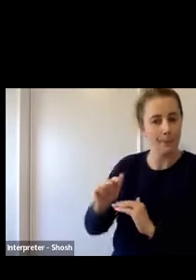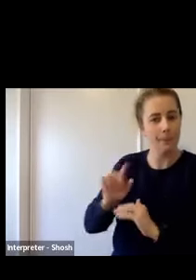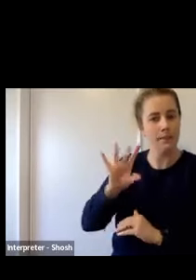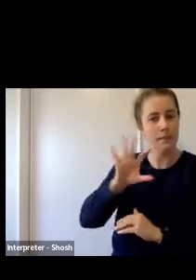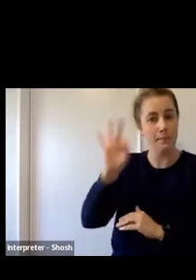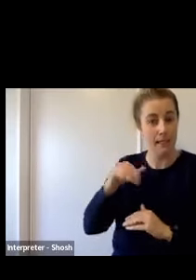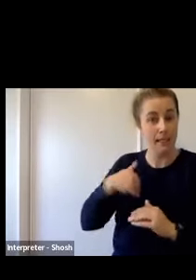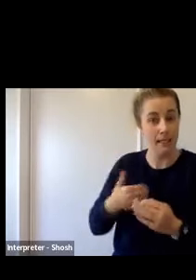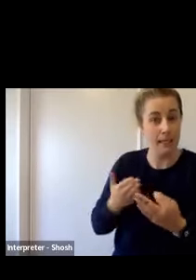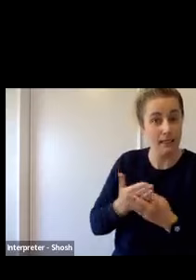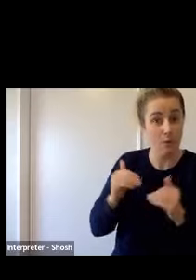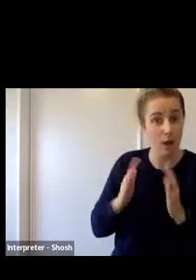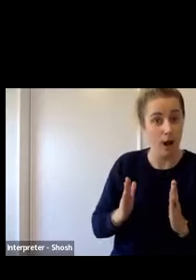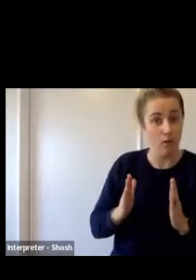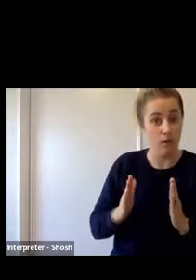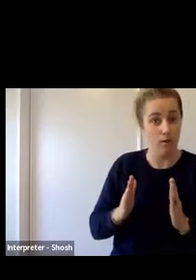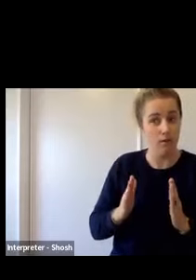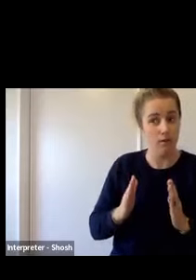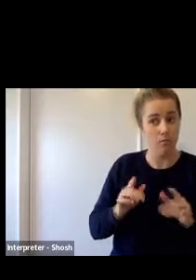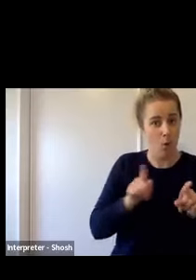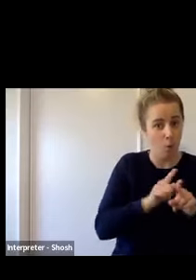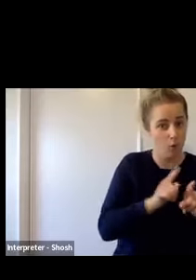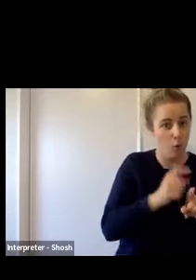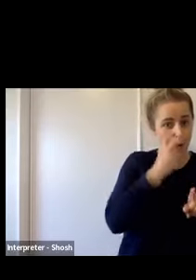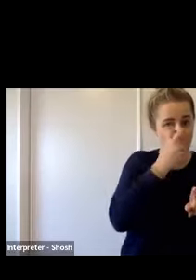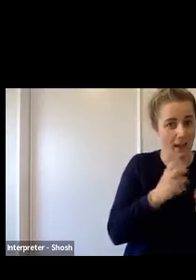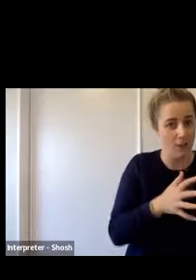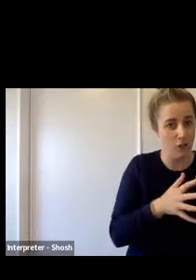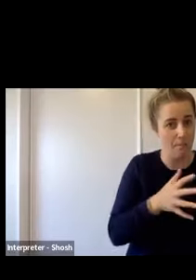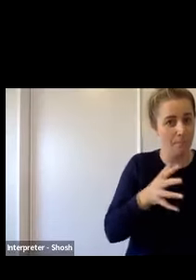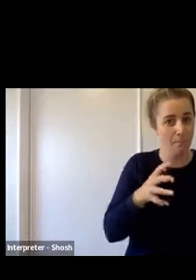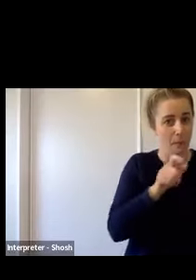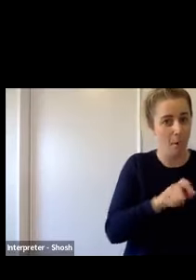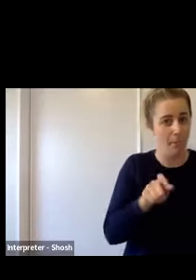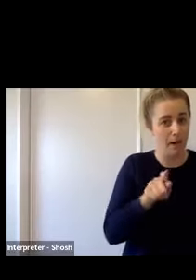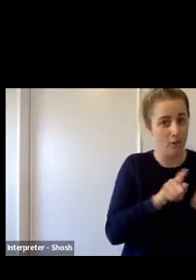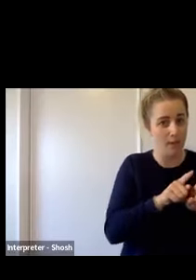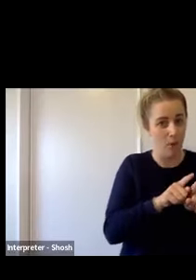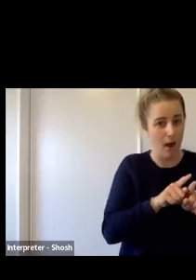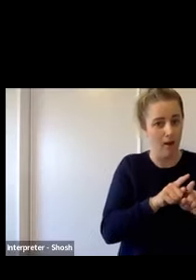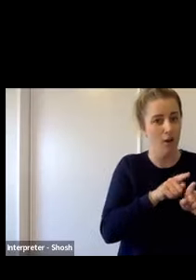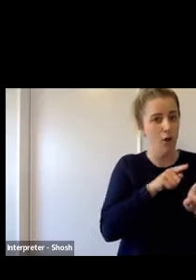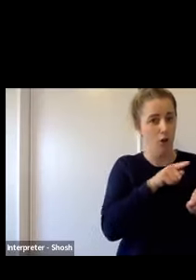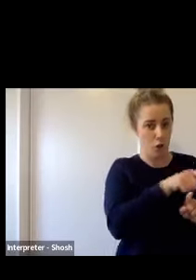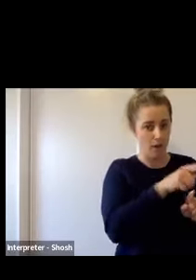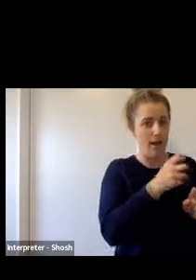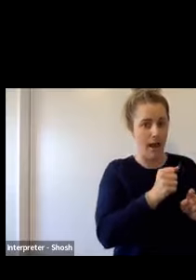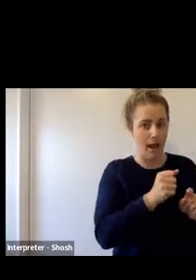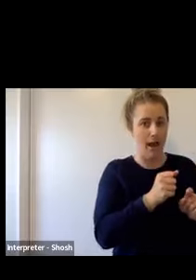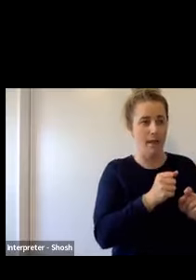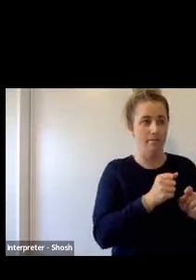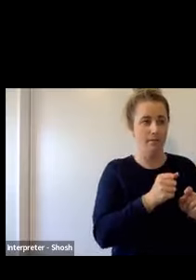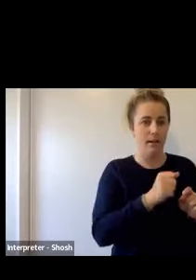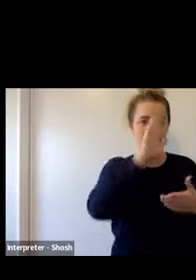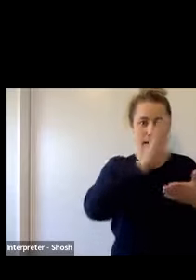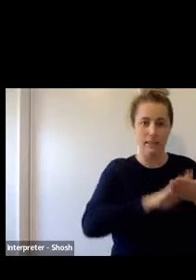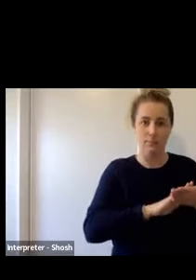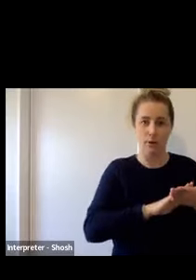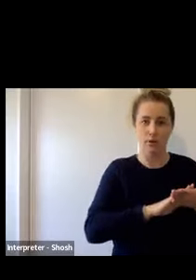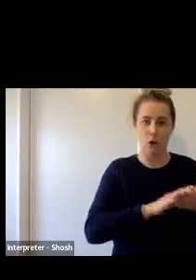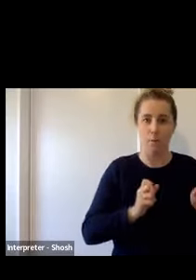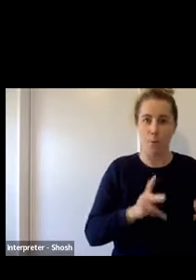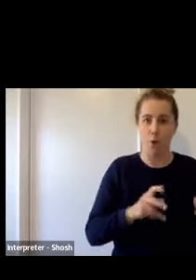housing, combined with an ageing population adding to the number of people experiencing mobility challenges, leaving it to